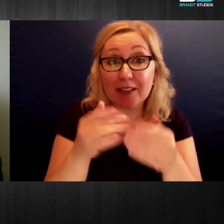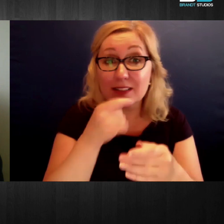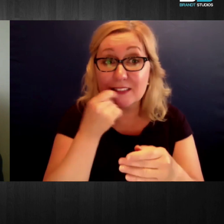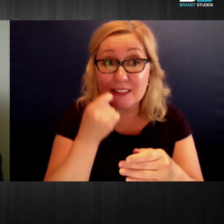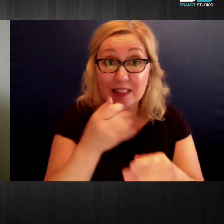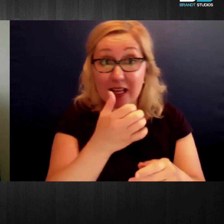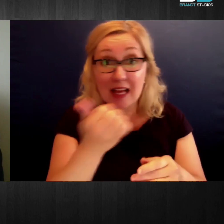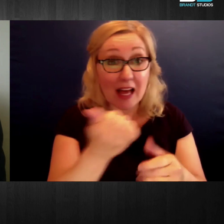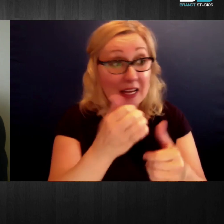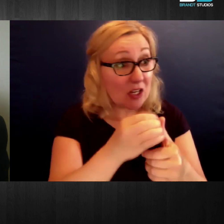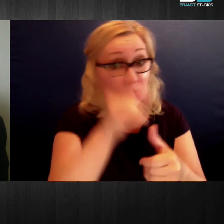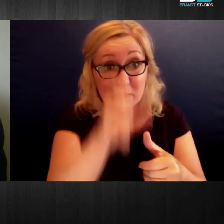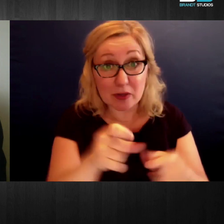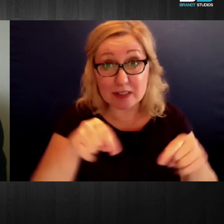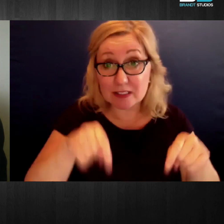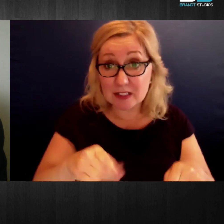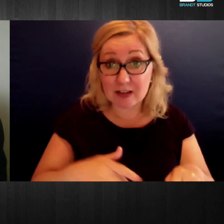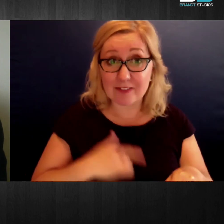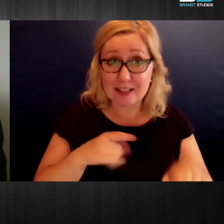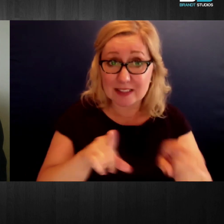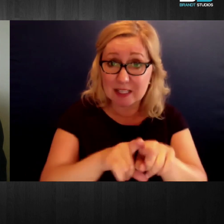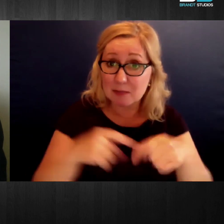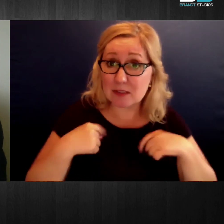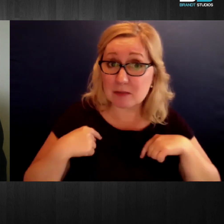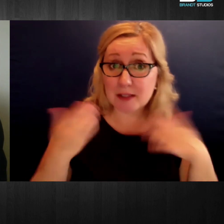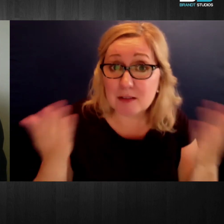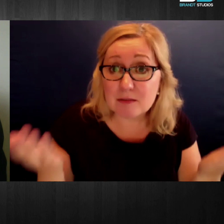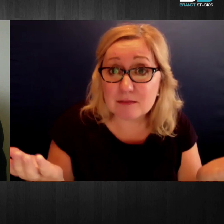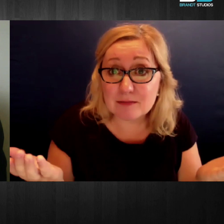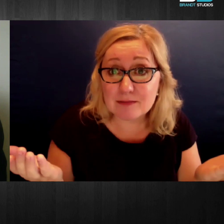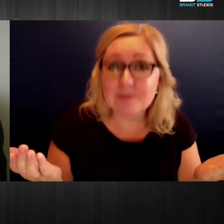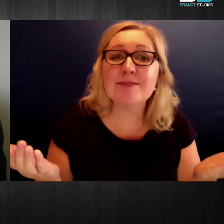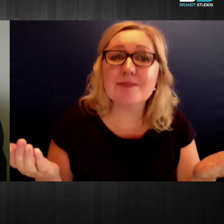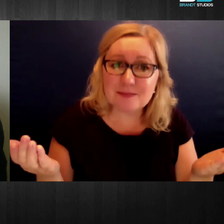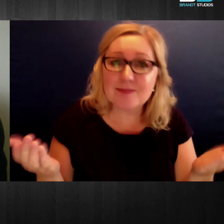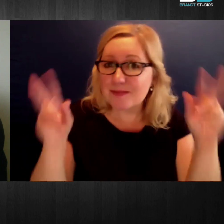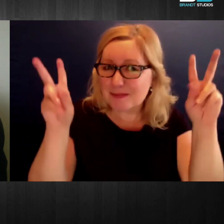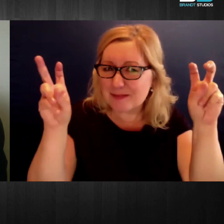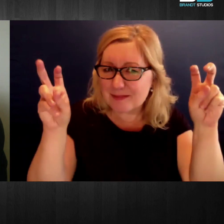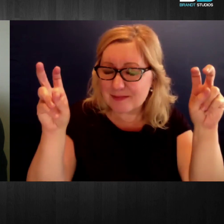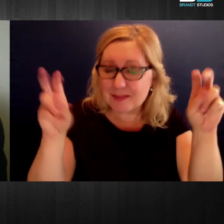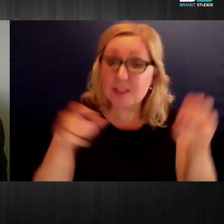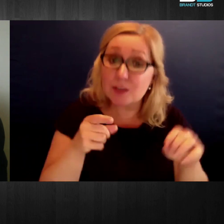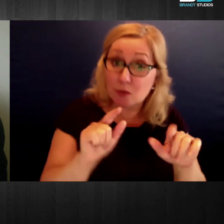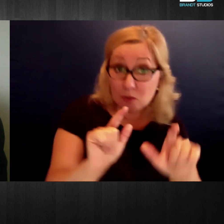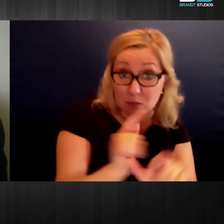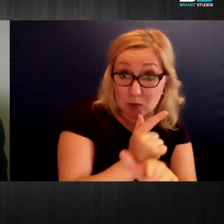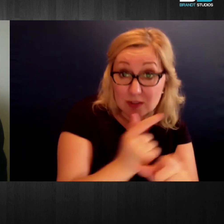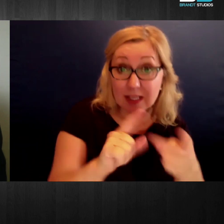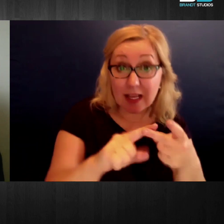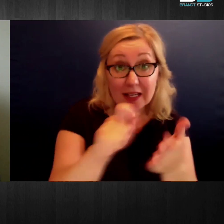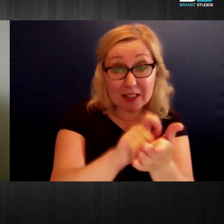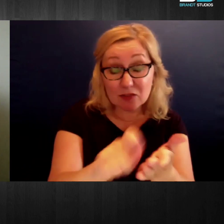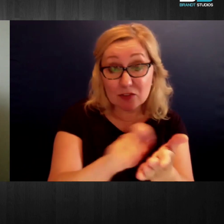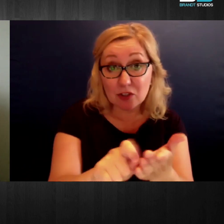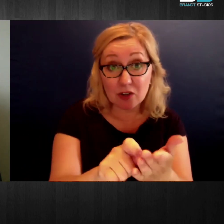Music allows us to, and literature allows us to connect across the divide of all these differences we have. And it's also the case, as